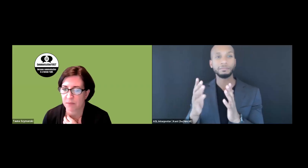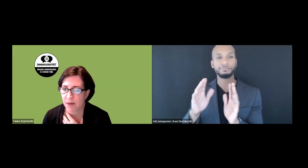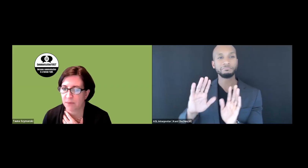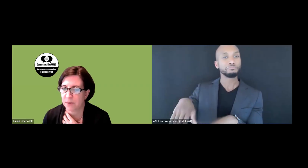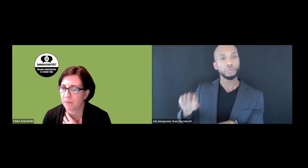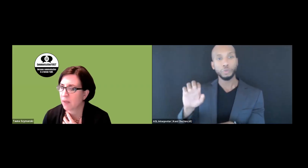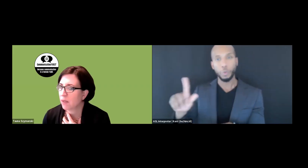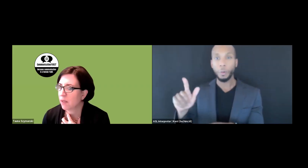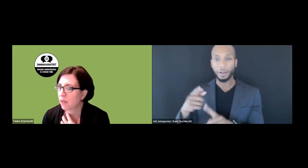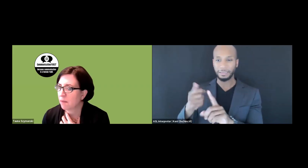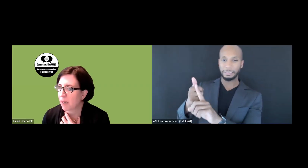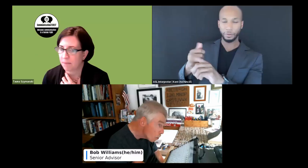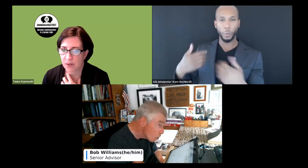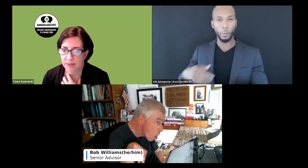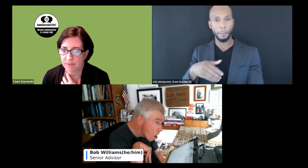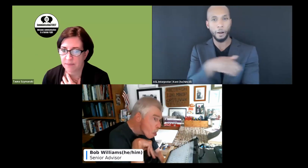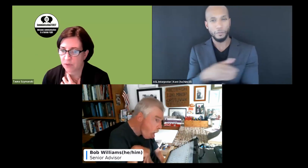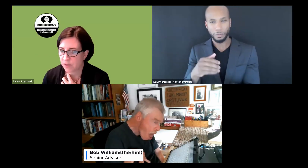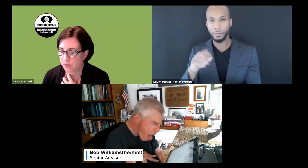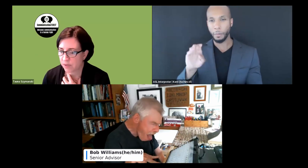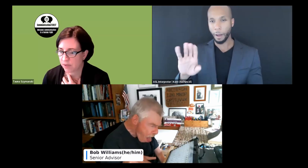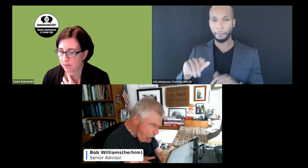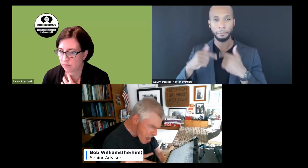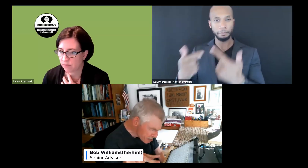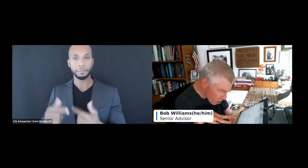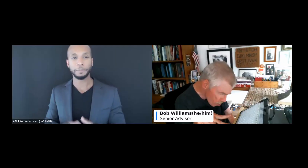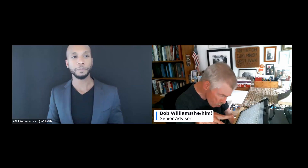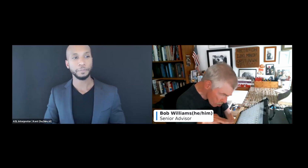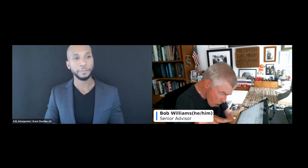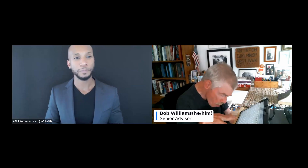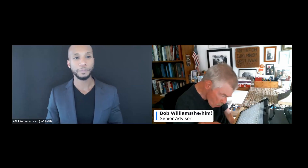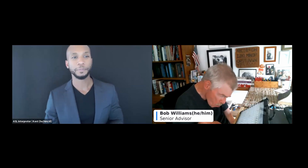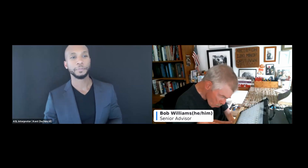can be extremely powerful. Bob, go ahead. Floor is yours.